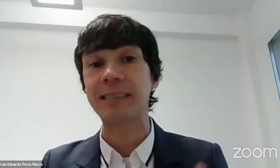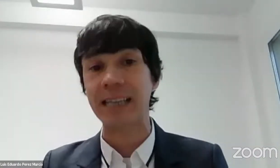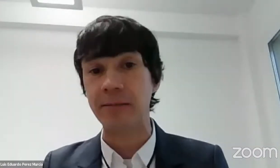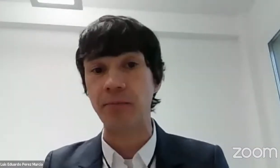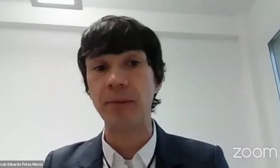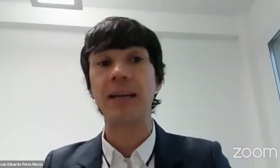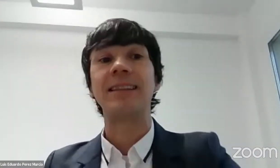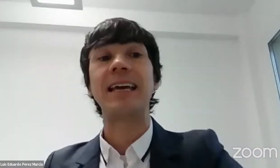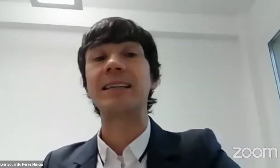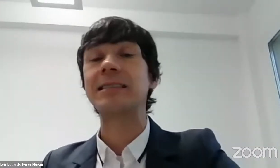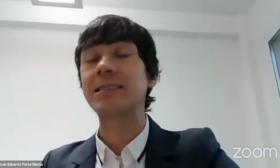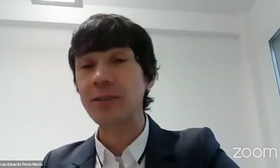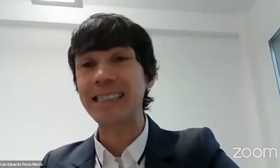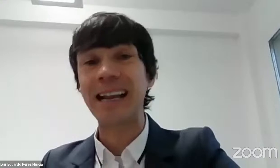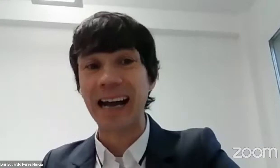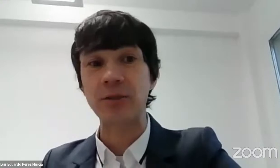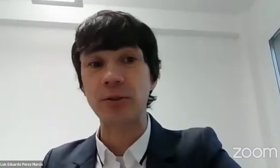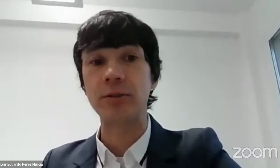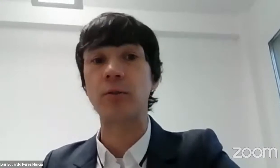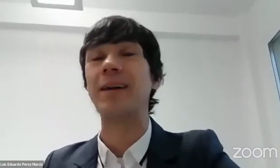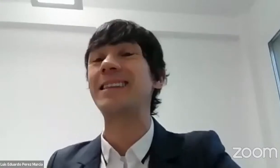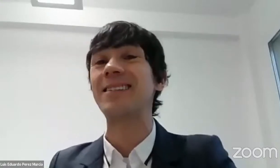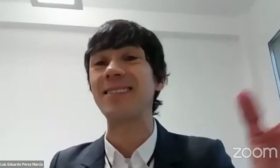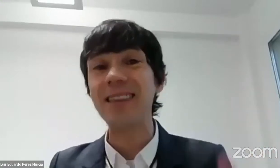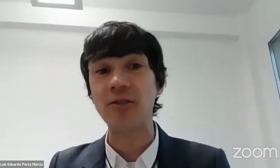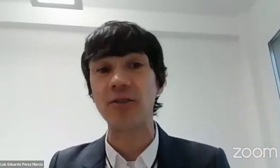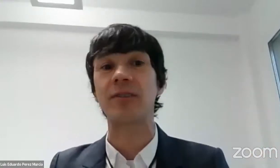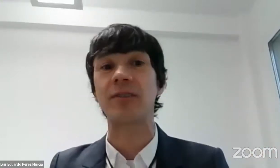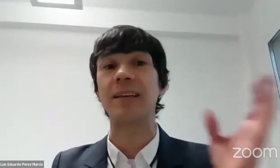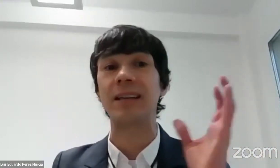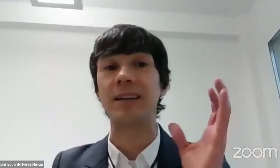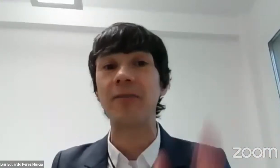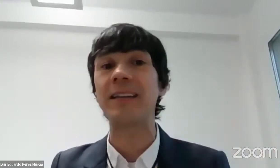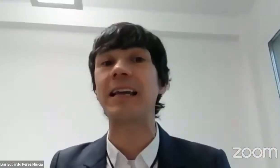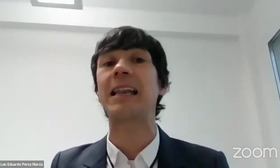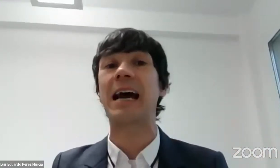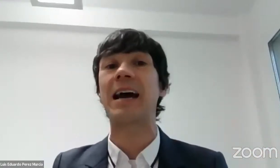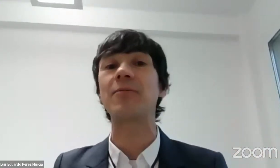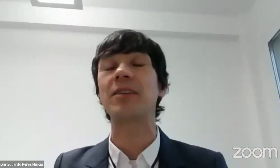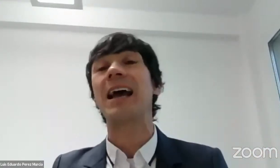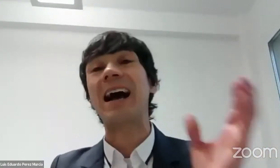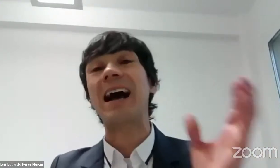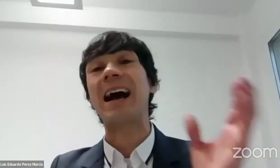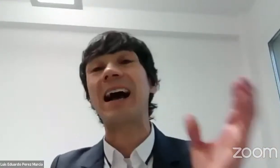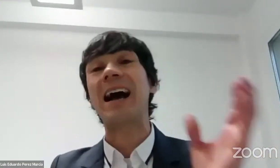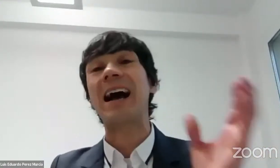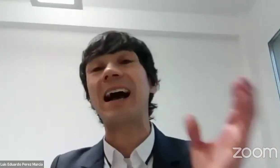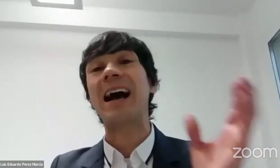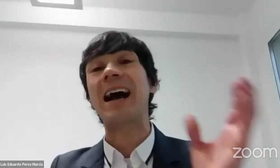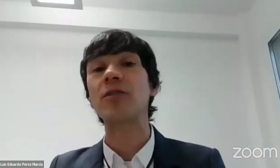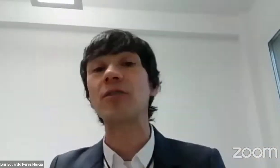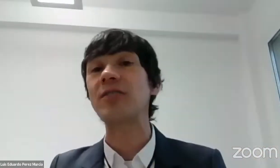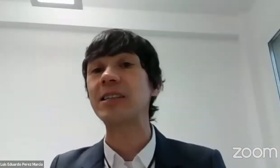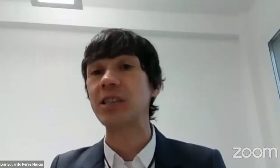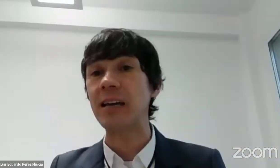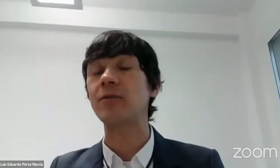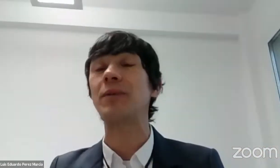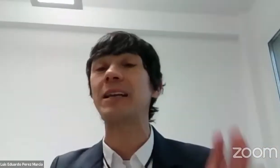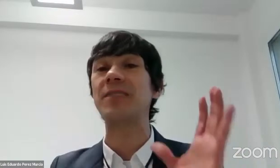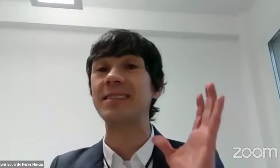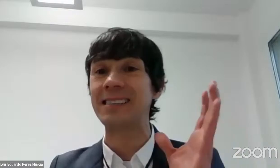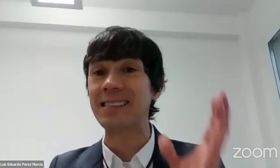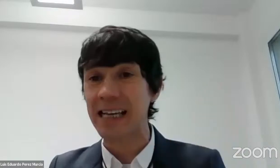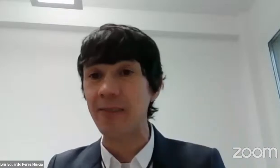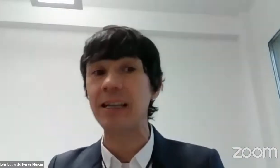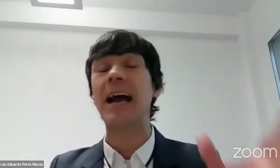their consent. They are social actors who make decisions in their everyday lives, and they are bringing social change